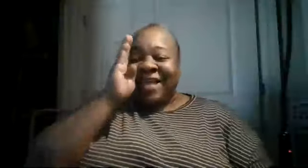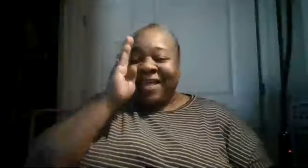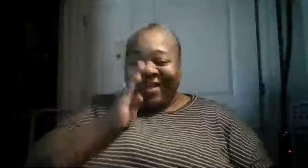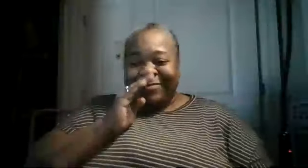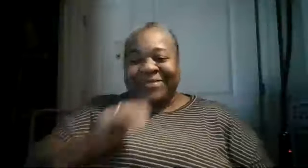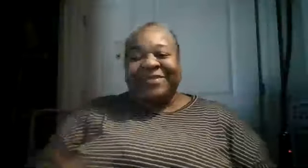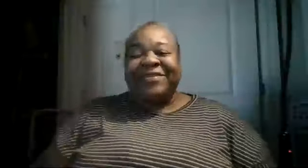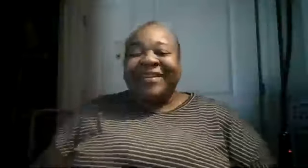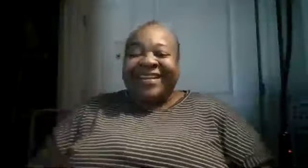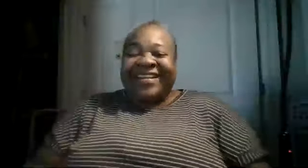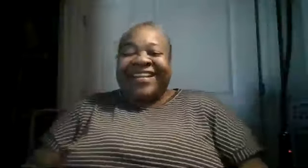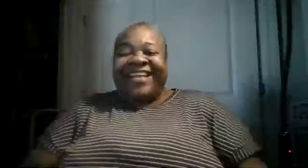Yellow Booger.